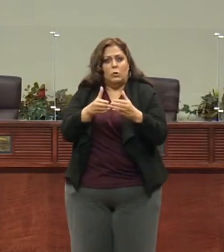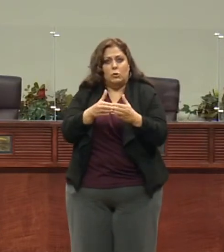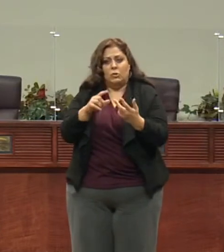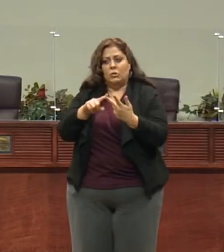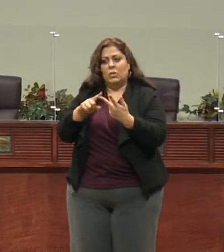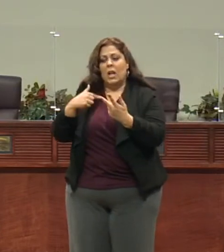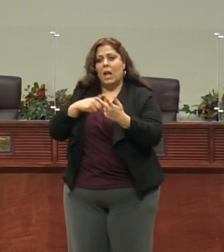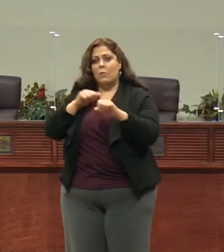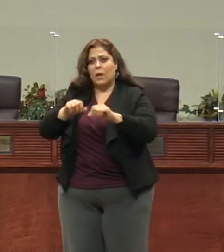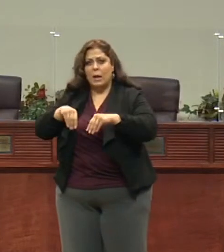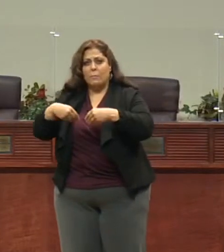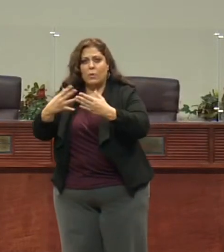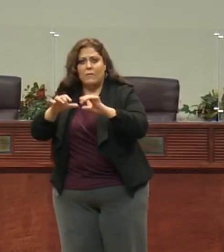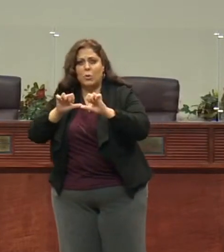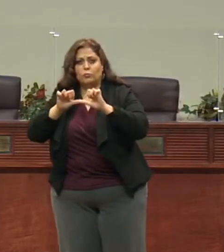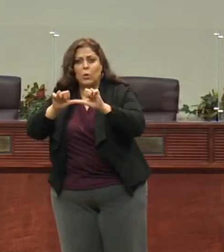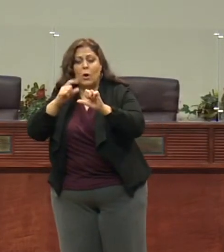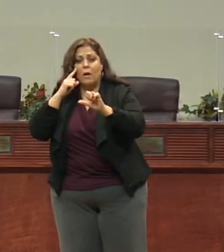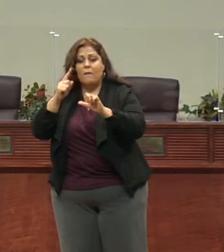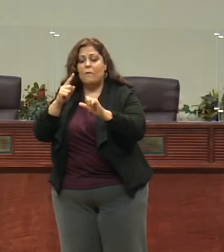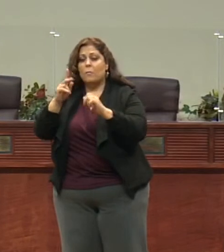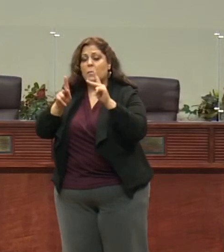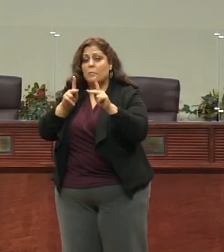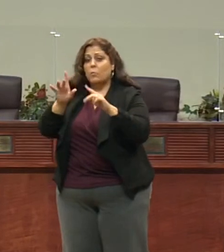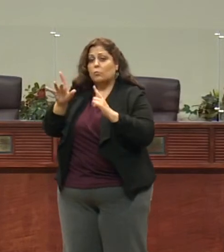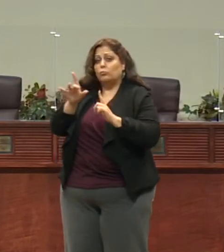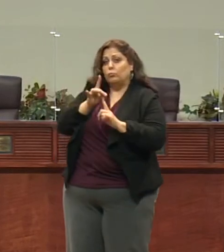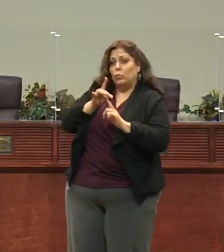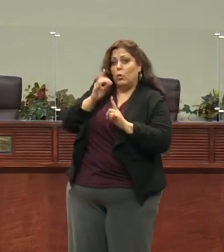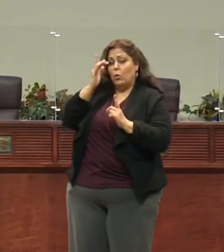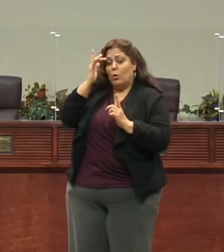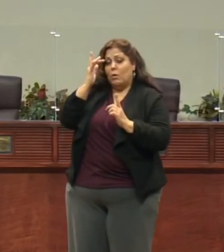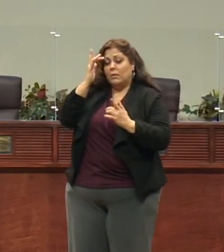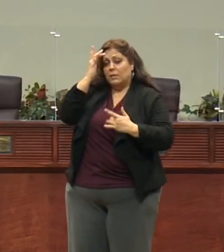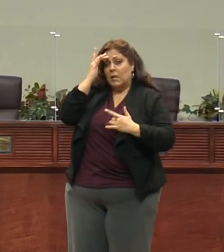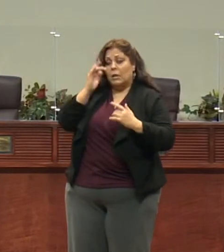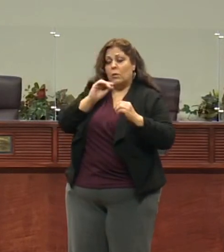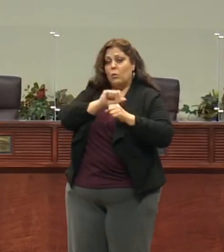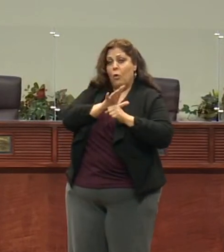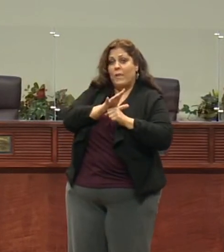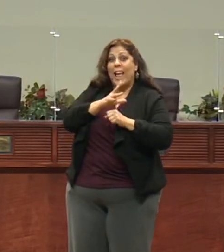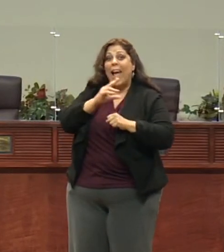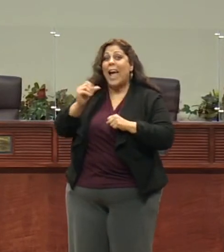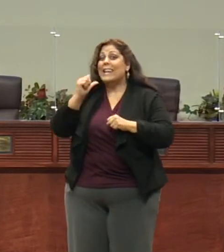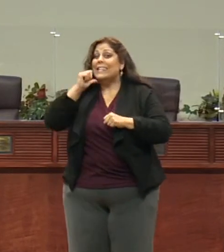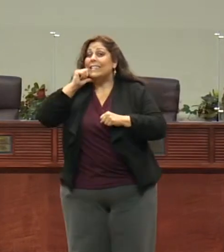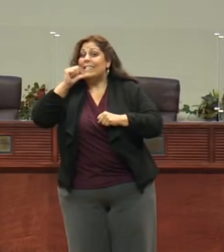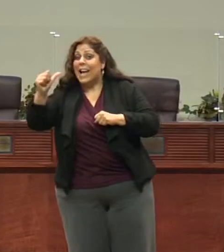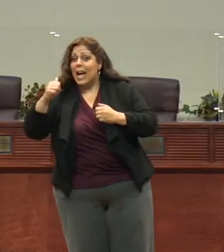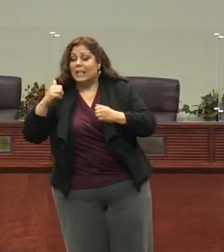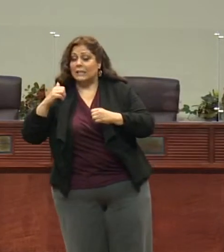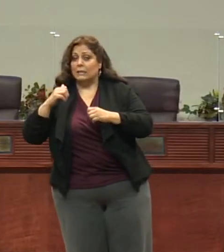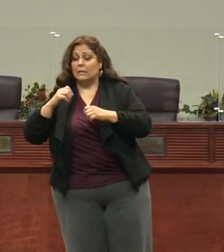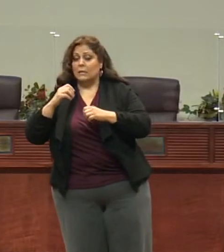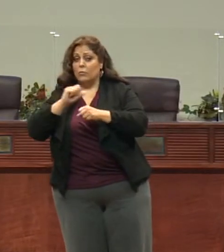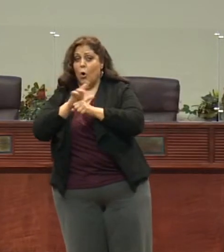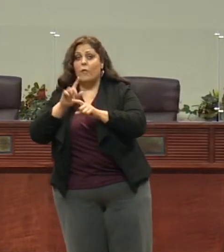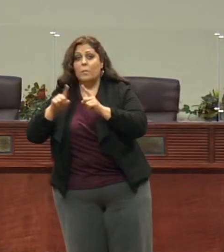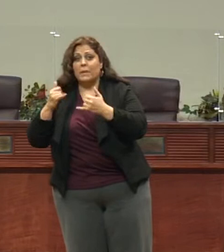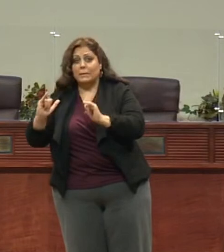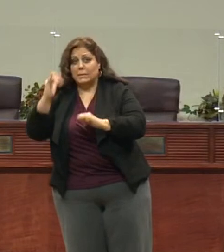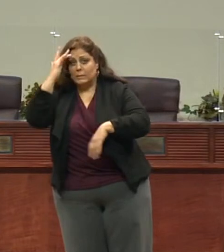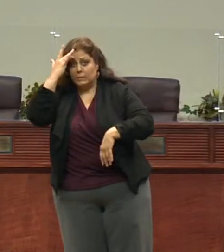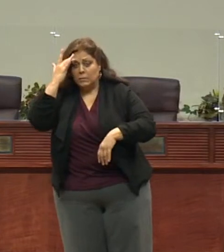care for COVID and not COVID patients. In order to do that, when we are in a situation like this one where